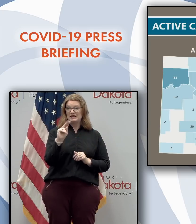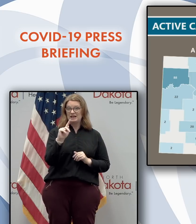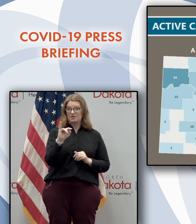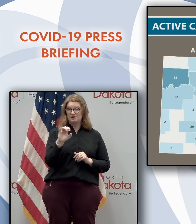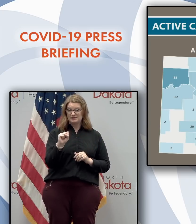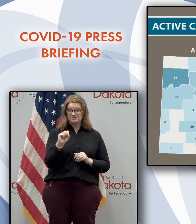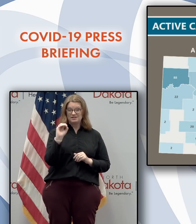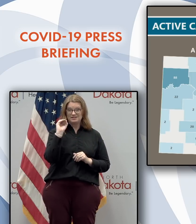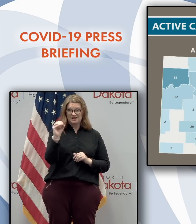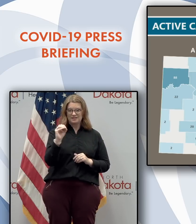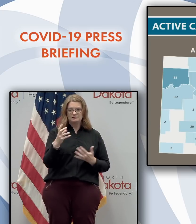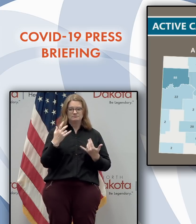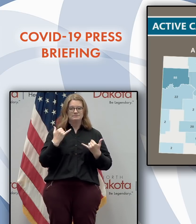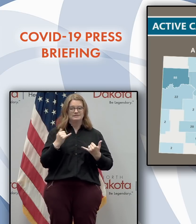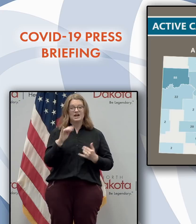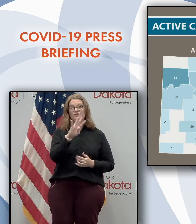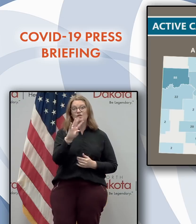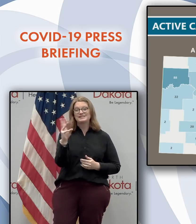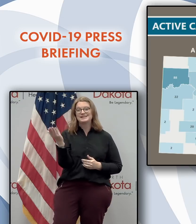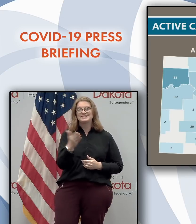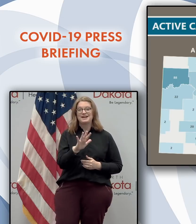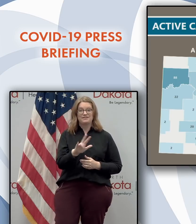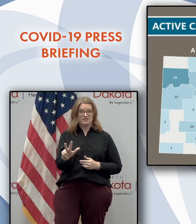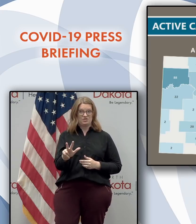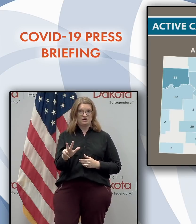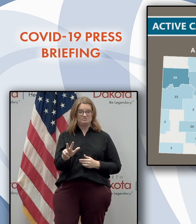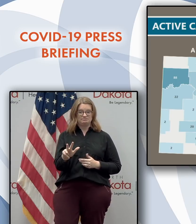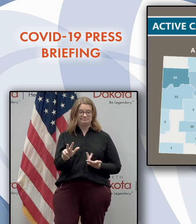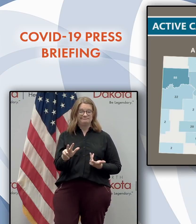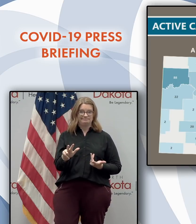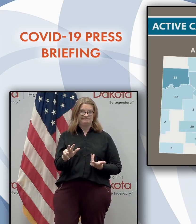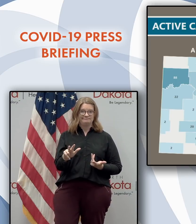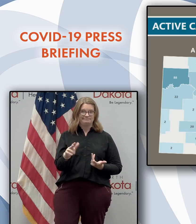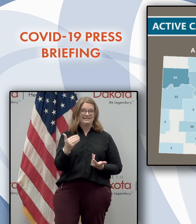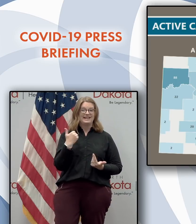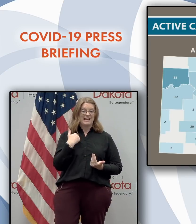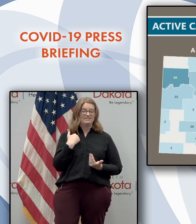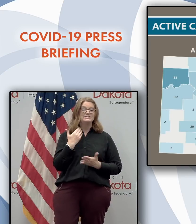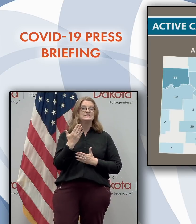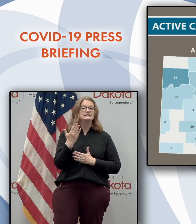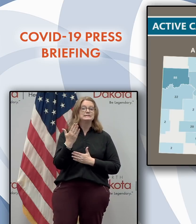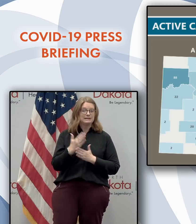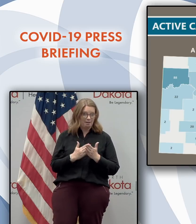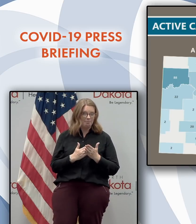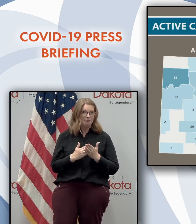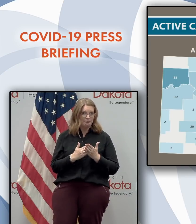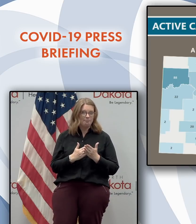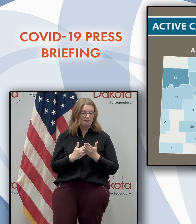currently we've got 46 counties out of 53 that have at least some